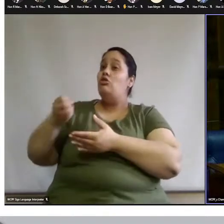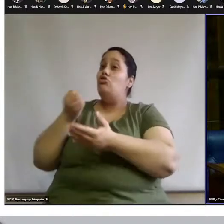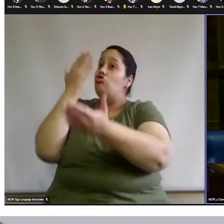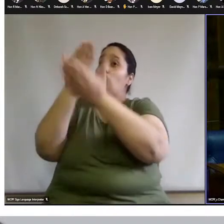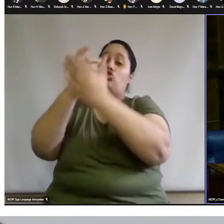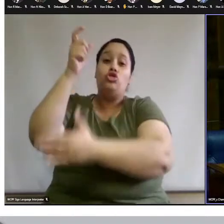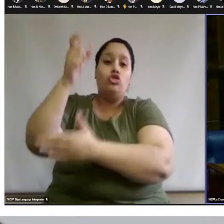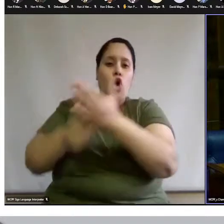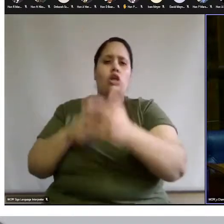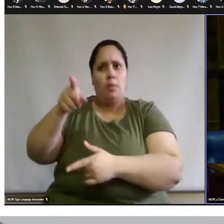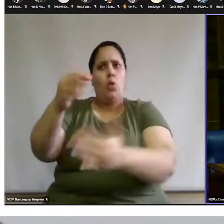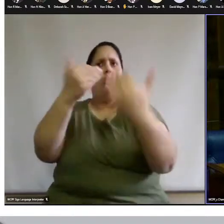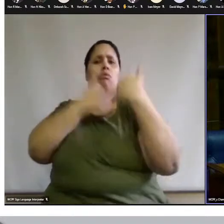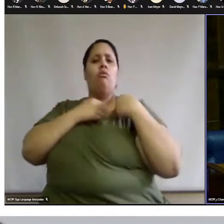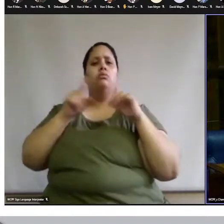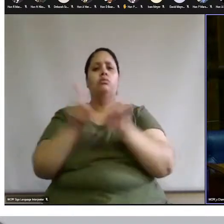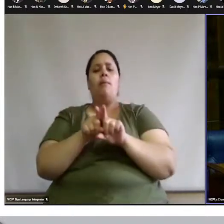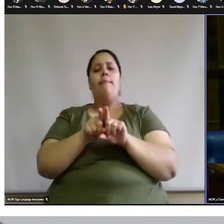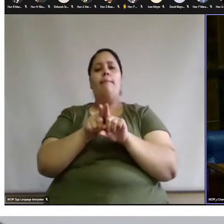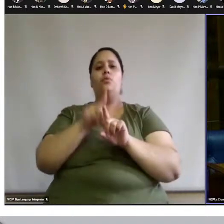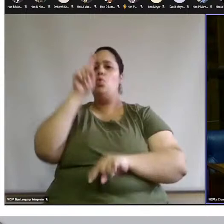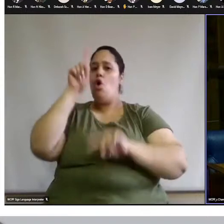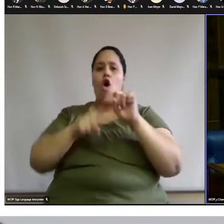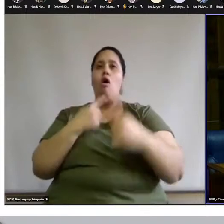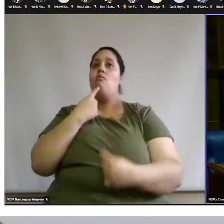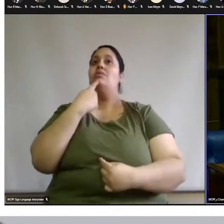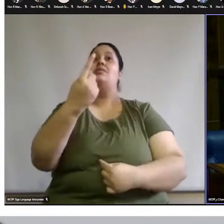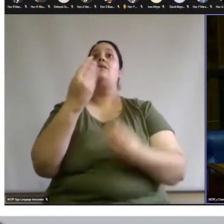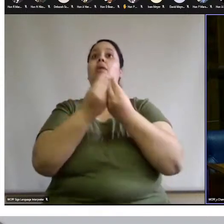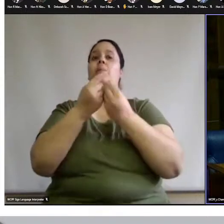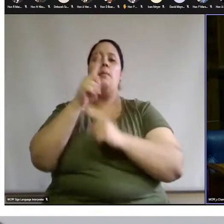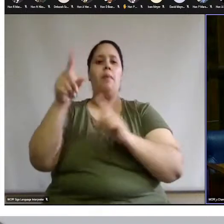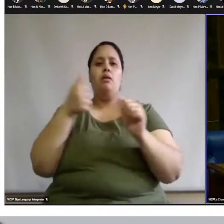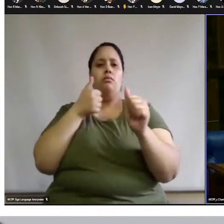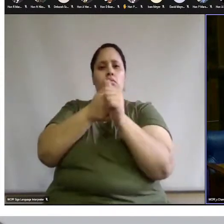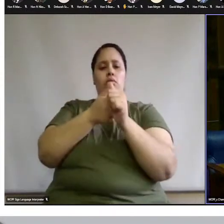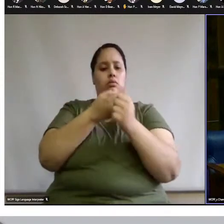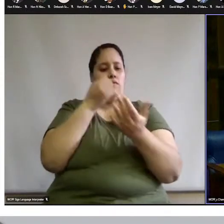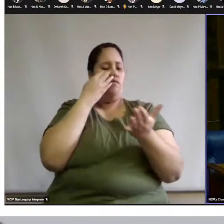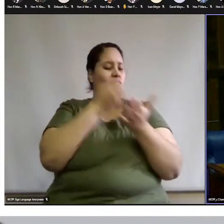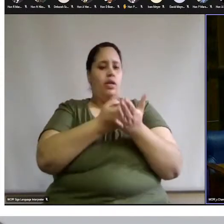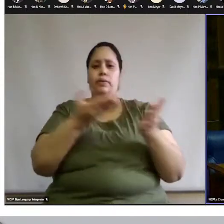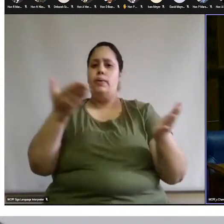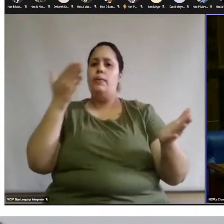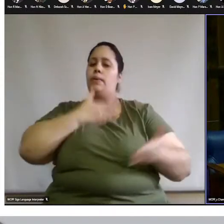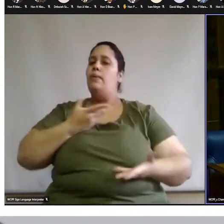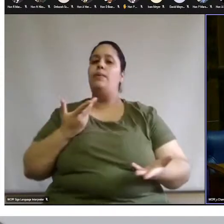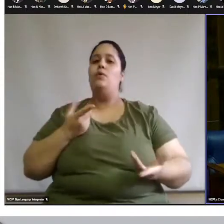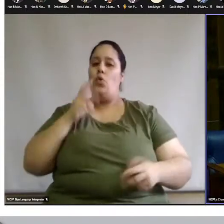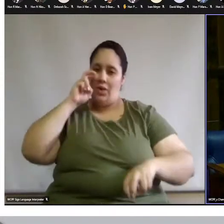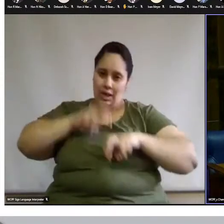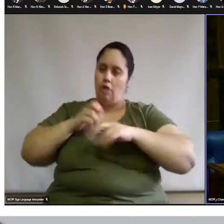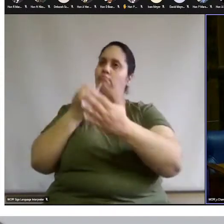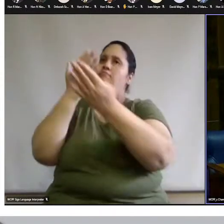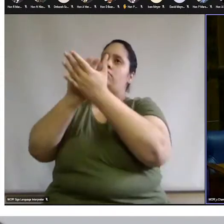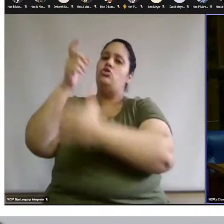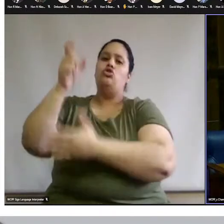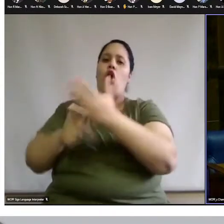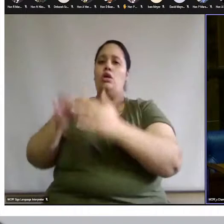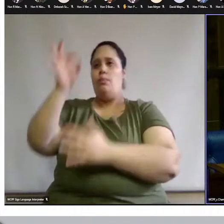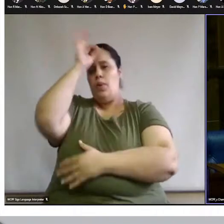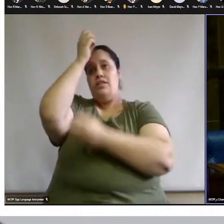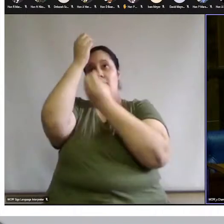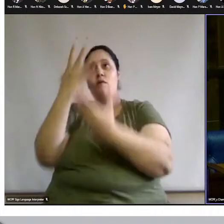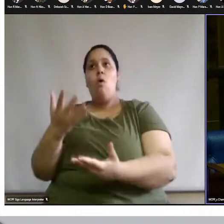culpable. So don't make the statement here without backing it up. You need to please lay that charge with the police. Give me the